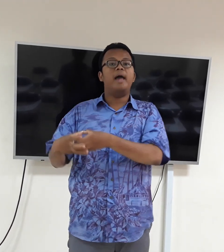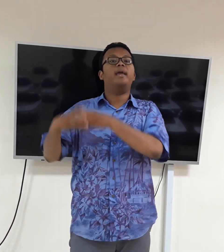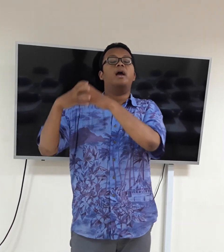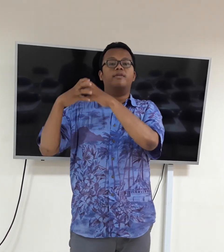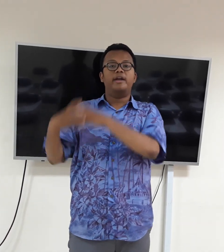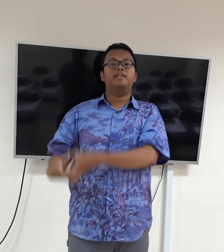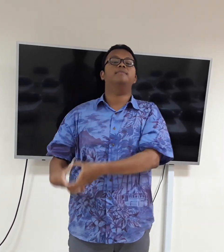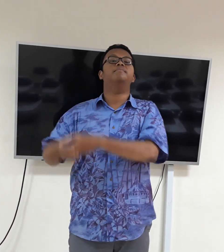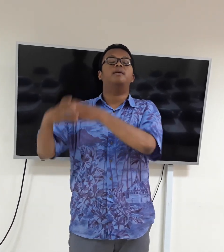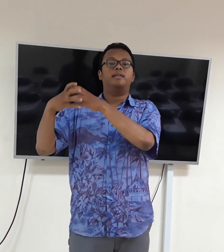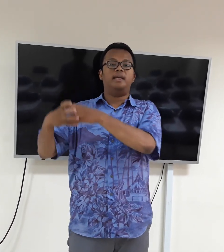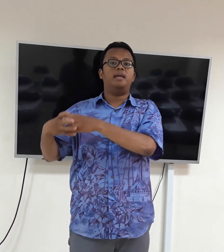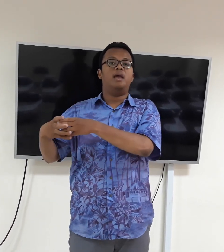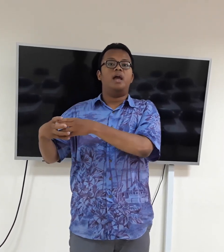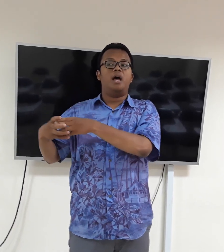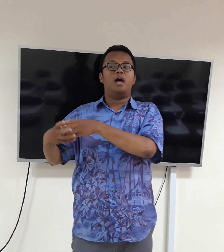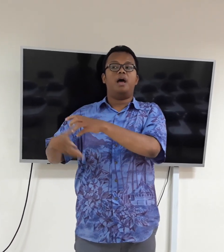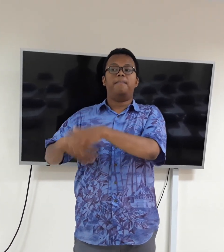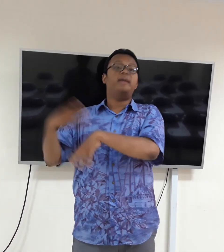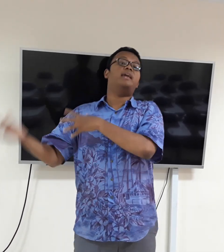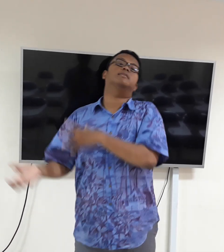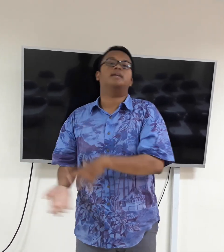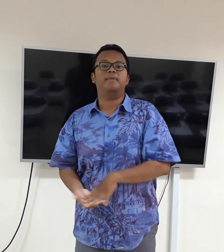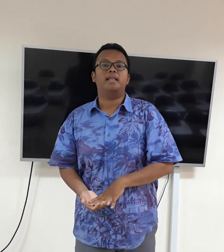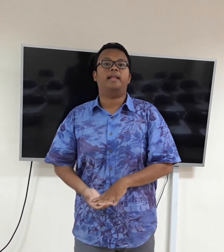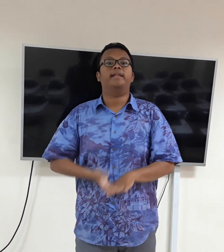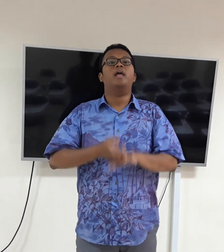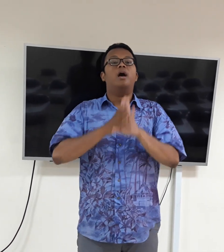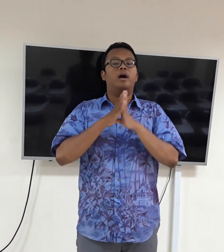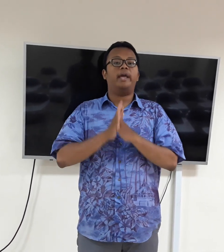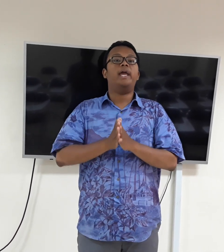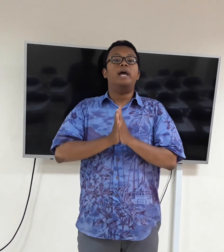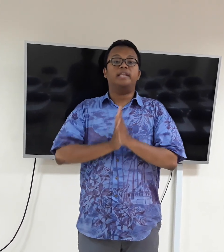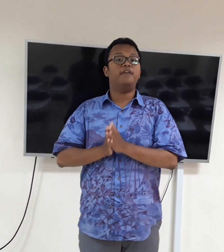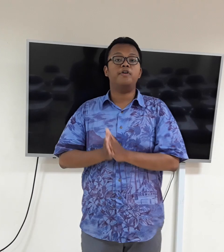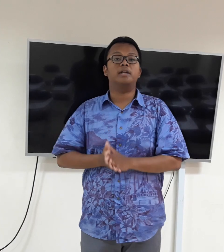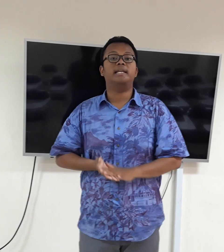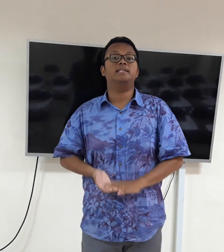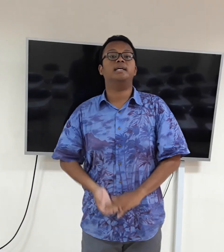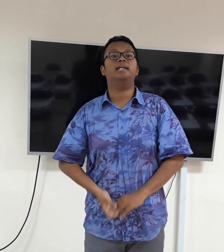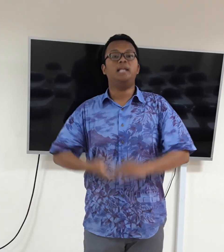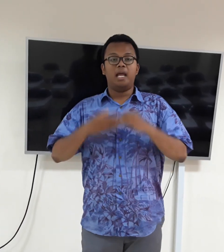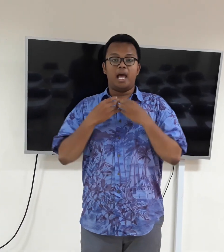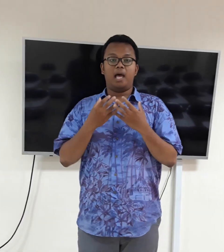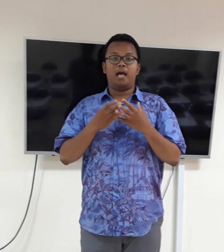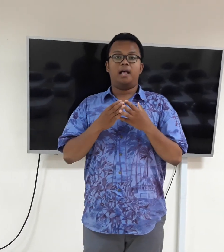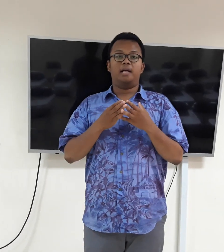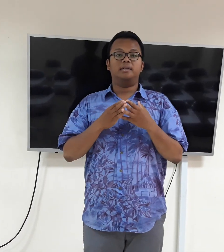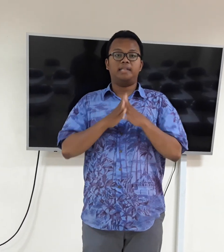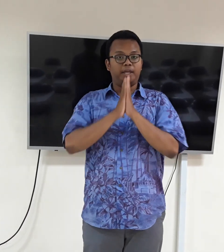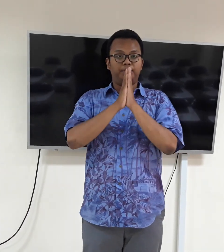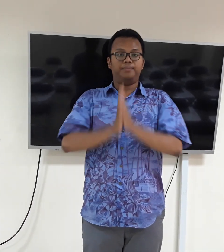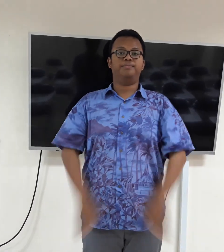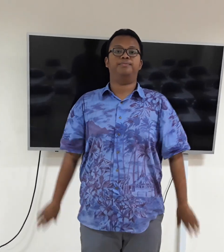by randomly making something like that. Okay, thank you for your attention. Thank you.